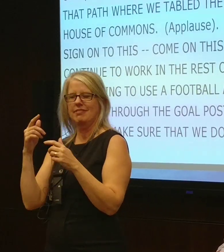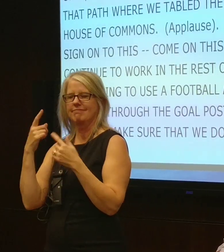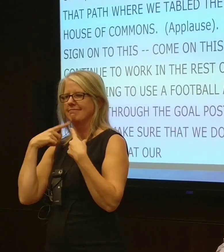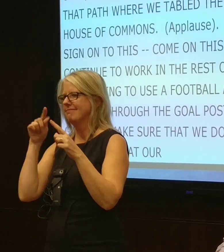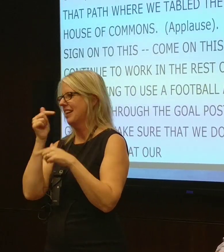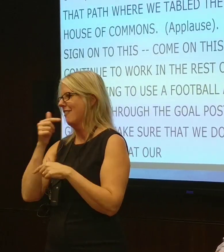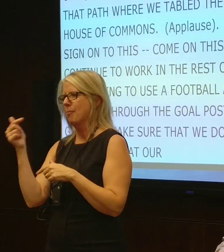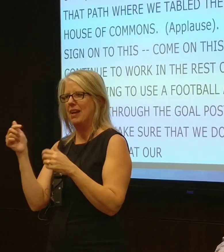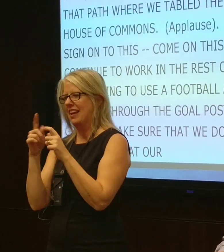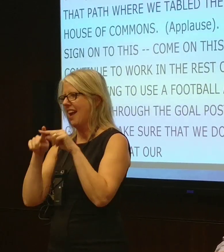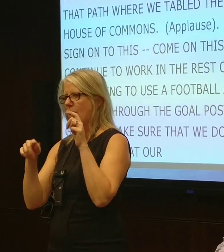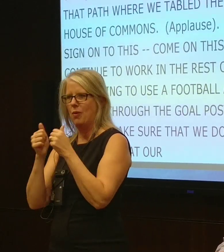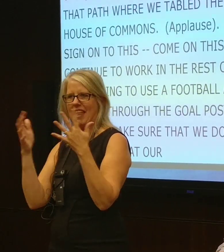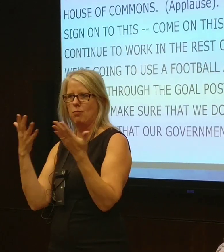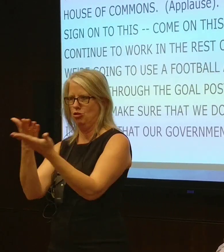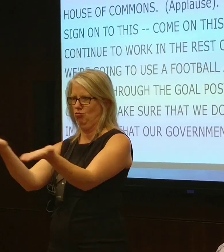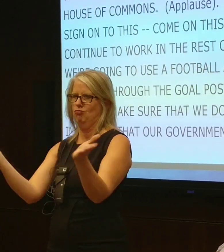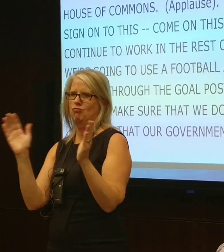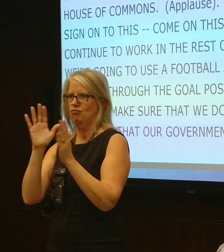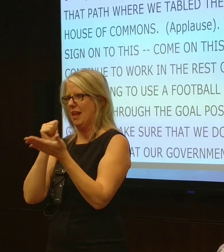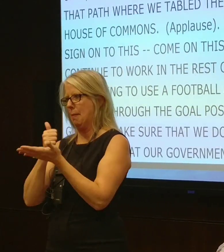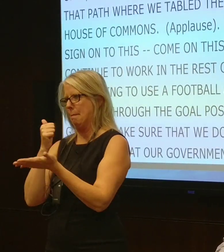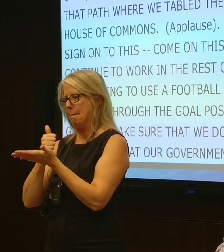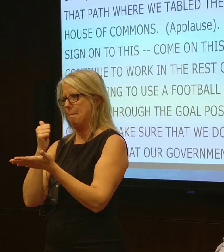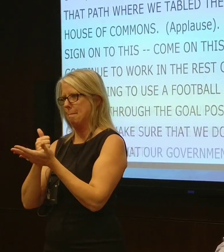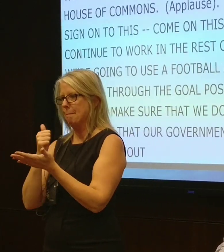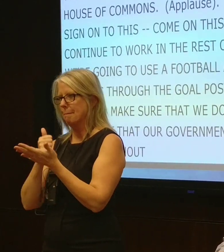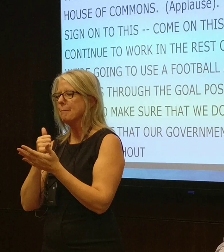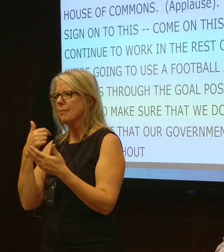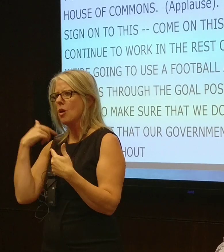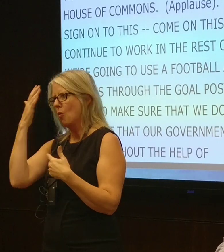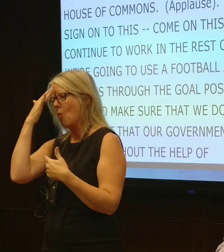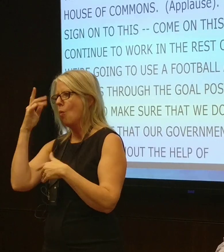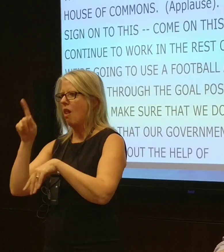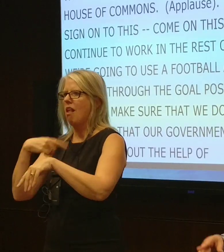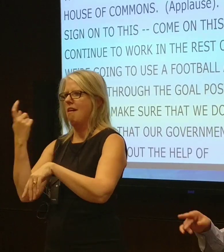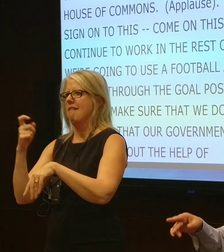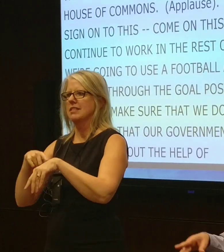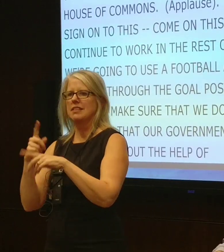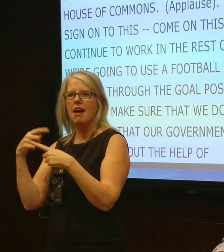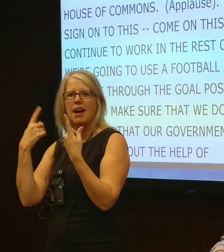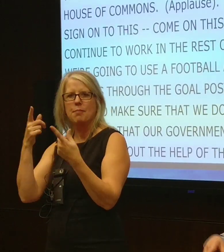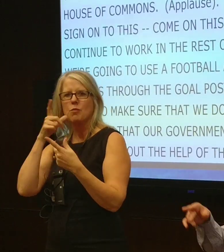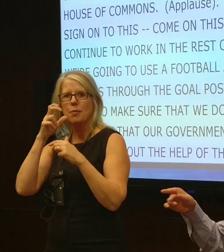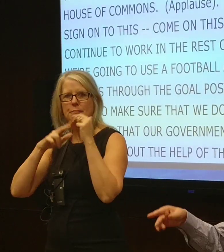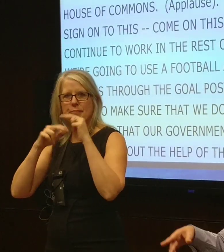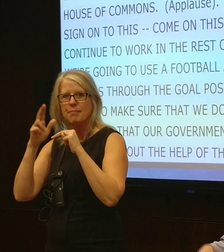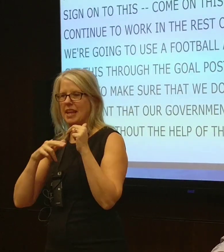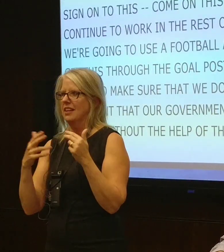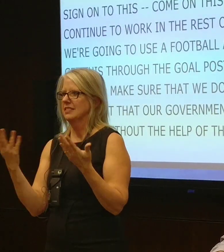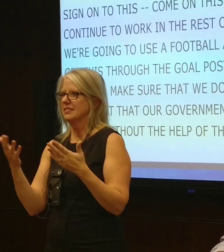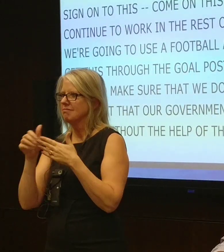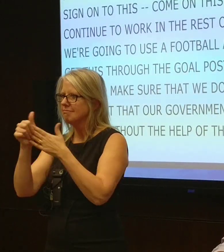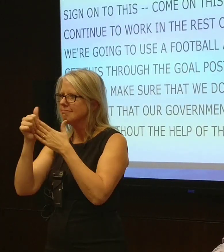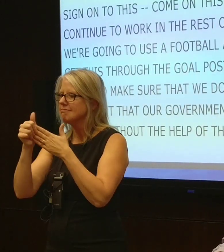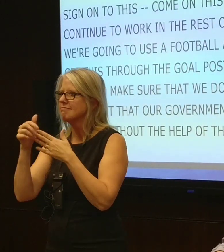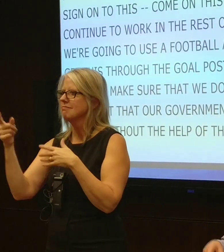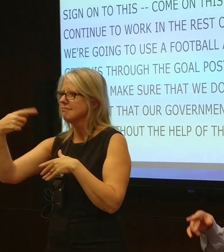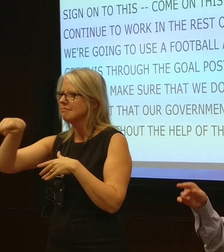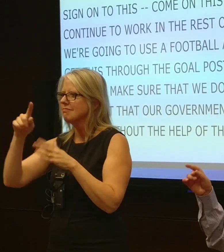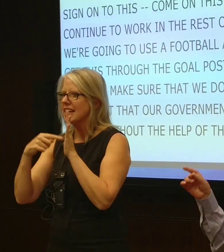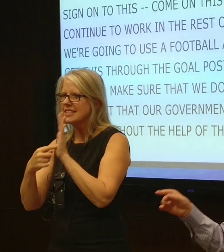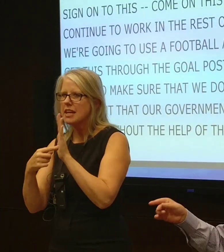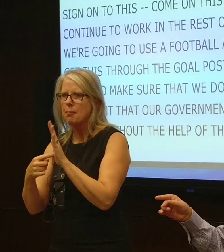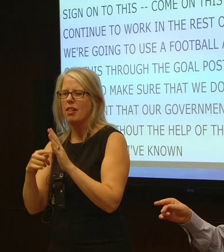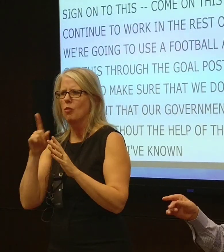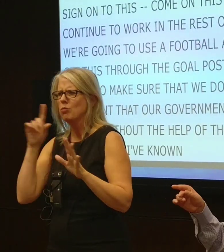people without the help of people in this room. Who I've known for a long, long time, who built this country, who've led by example, who